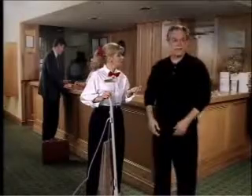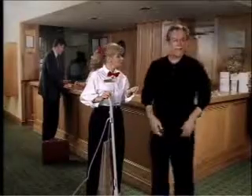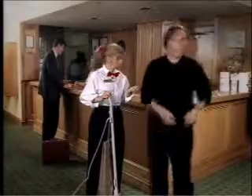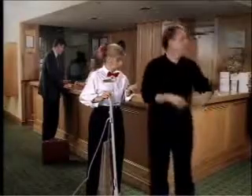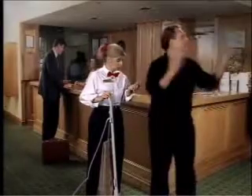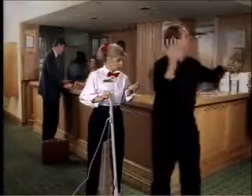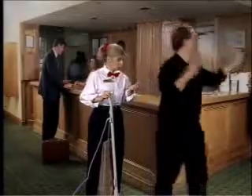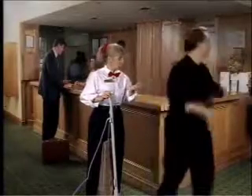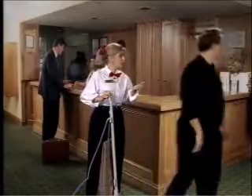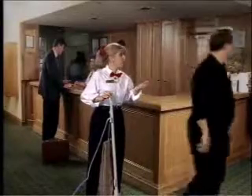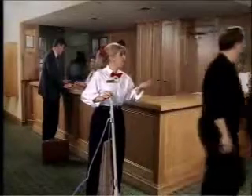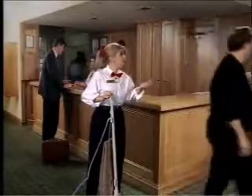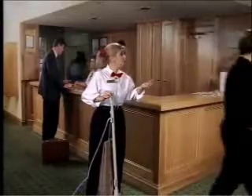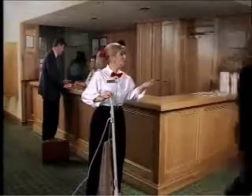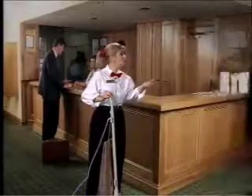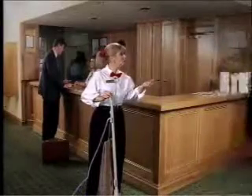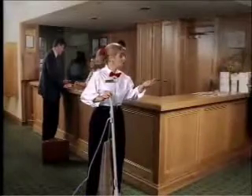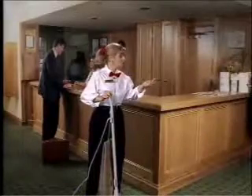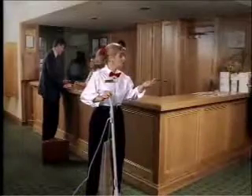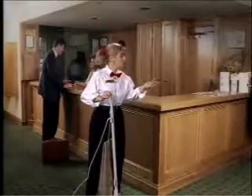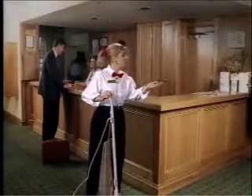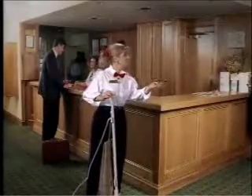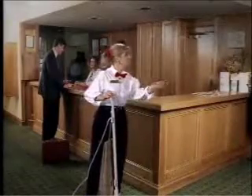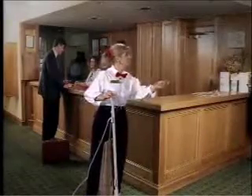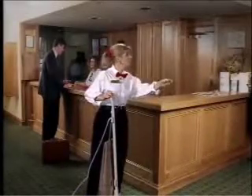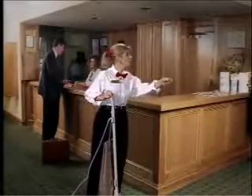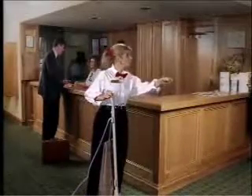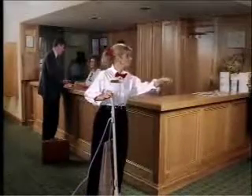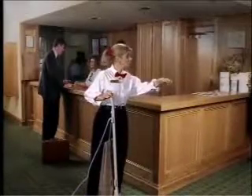say? Find the owner? Find the owner?